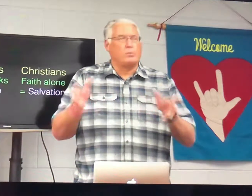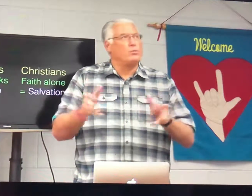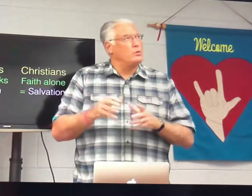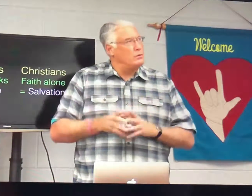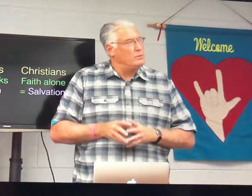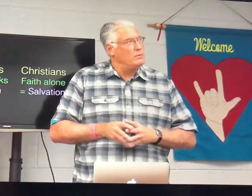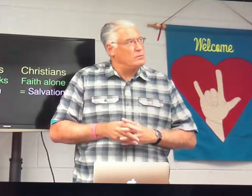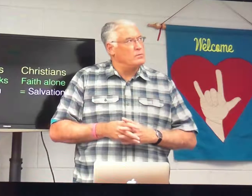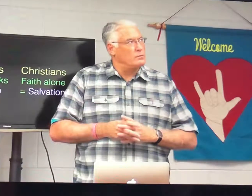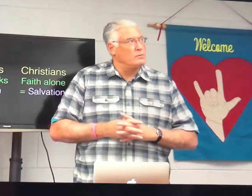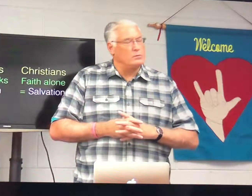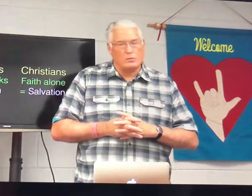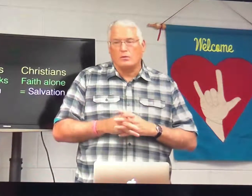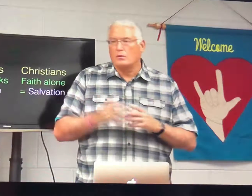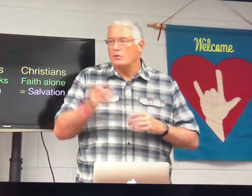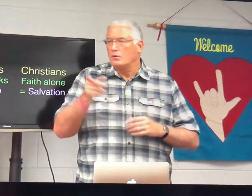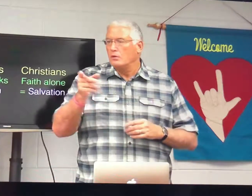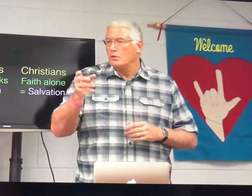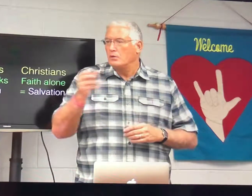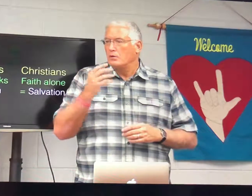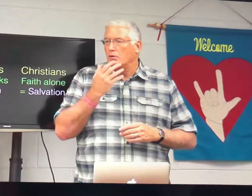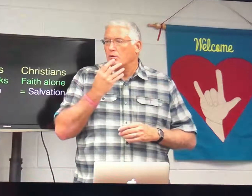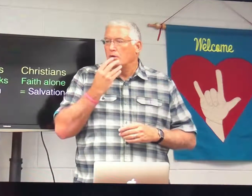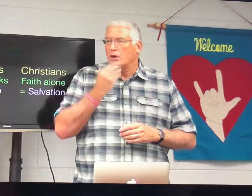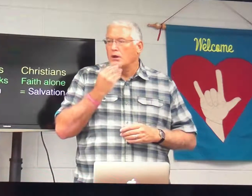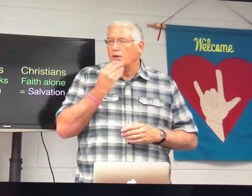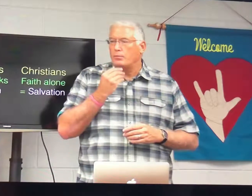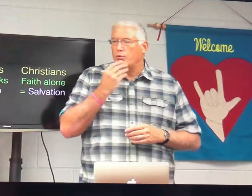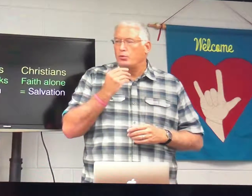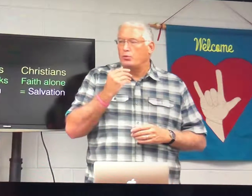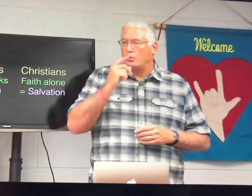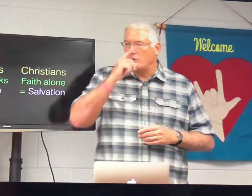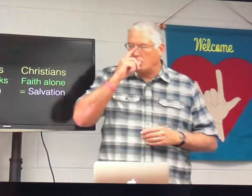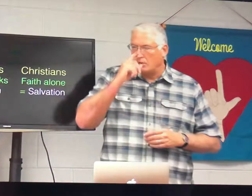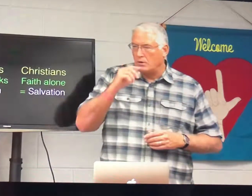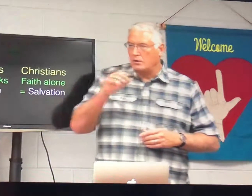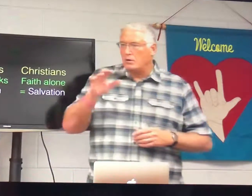me as another one, Dwayne, that did not see a season like this coming.